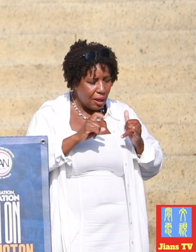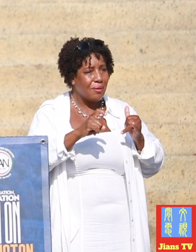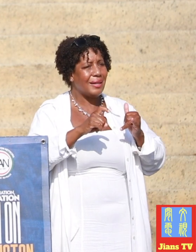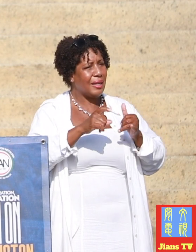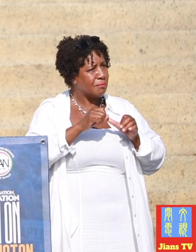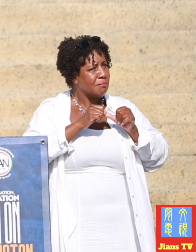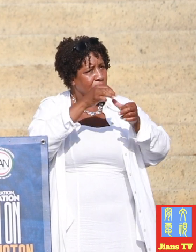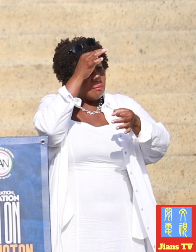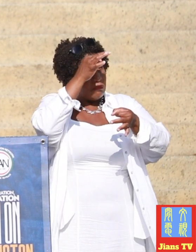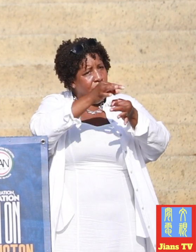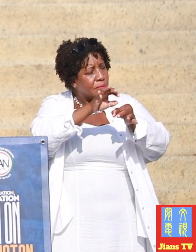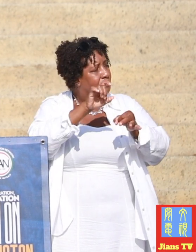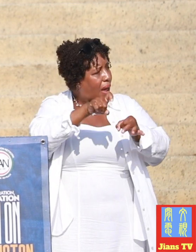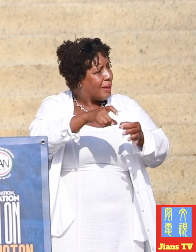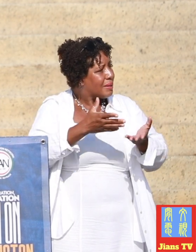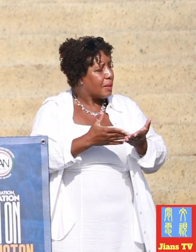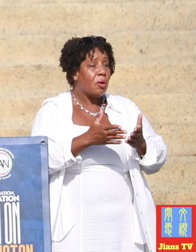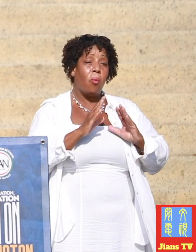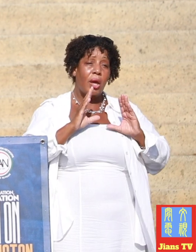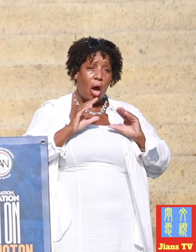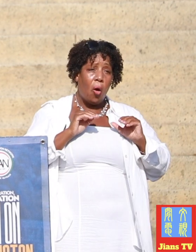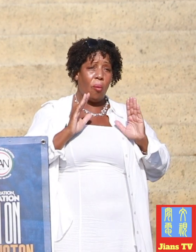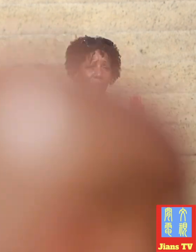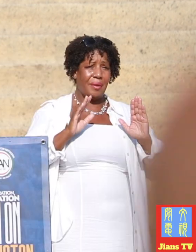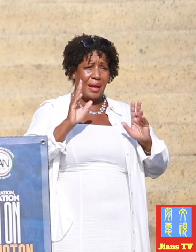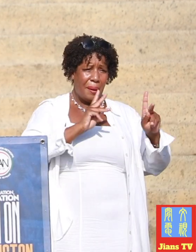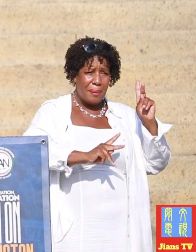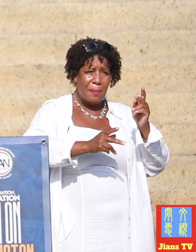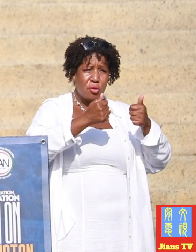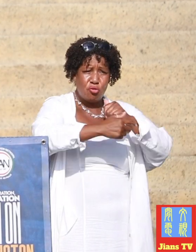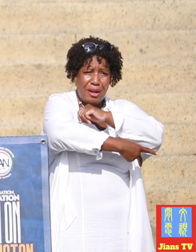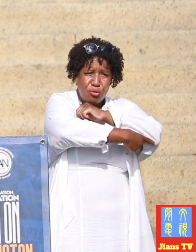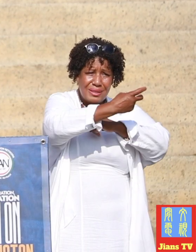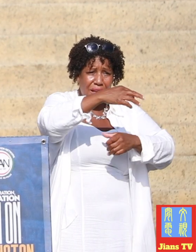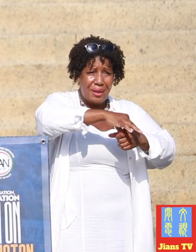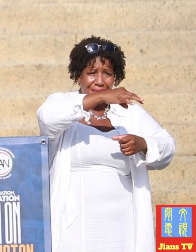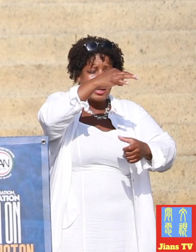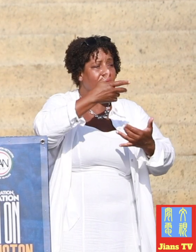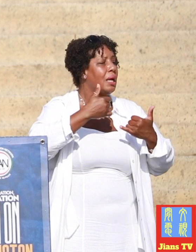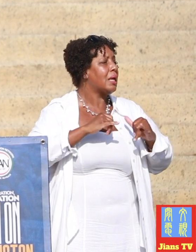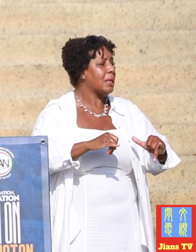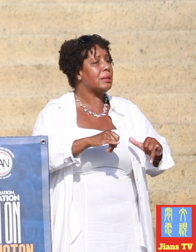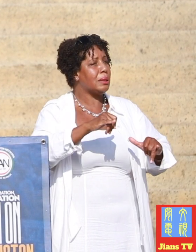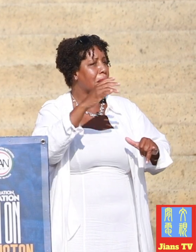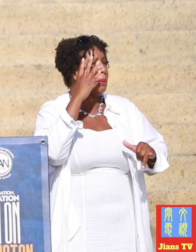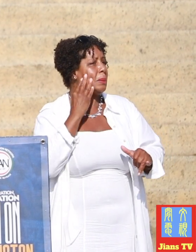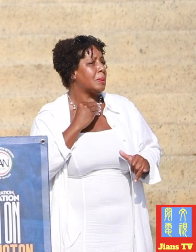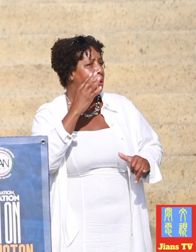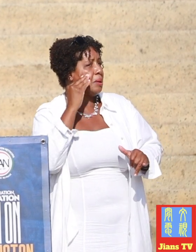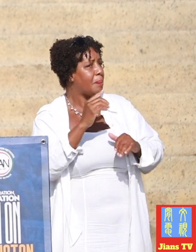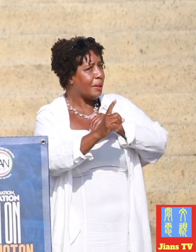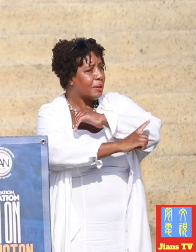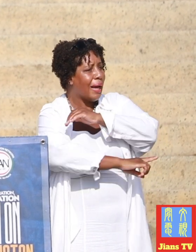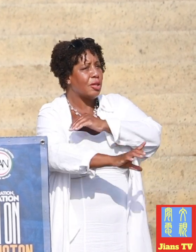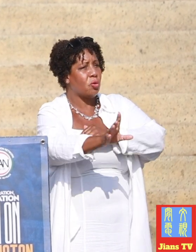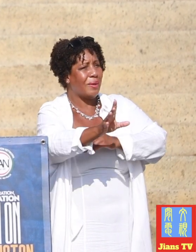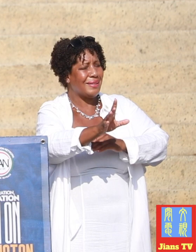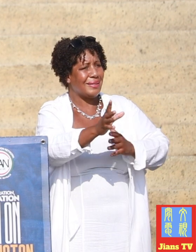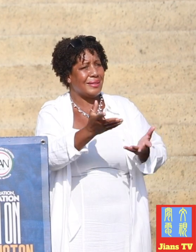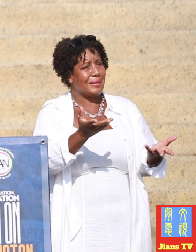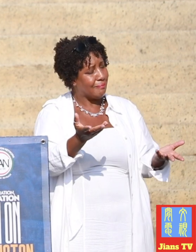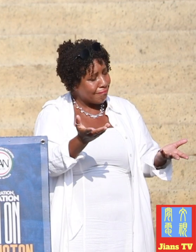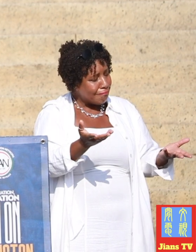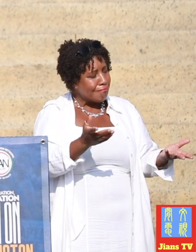keep faith in the system. We do hold hope that those who try to steal elections will still face consequences.